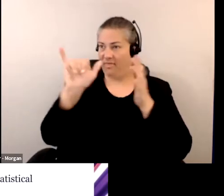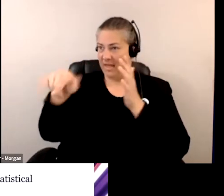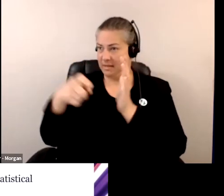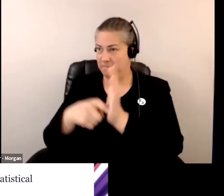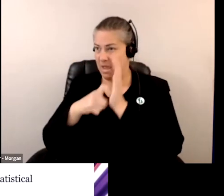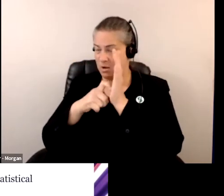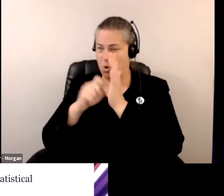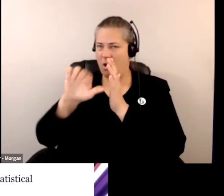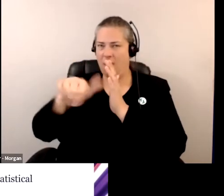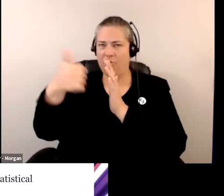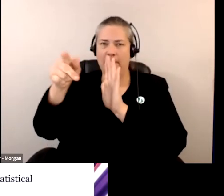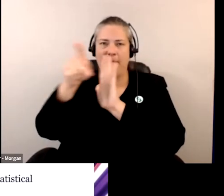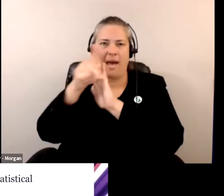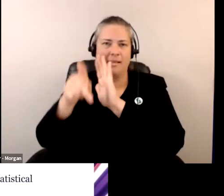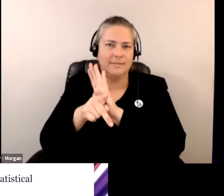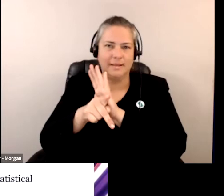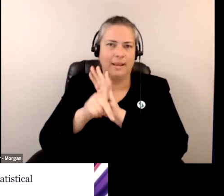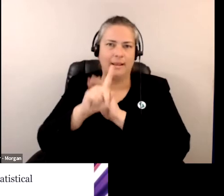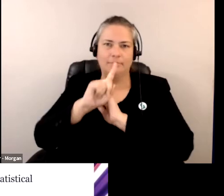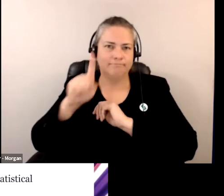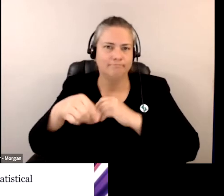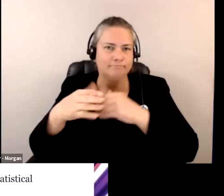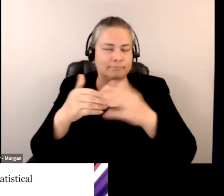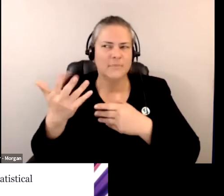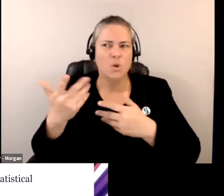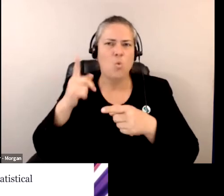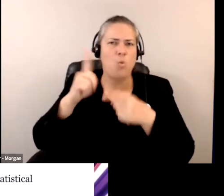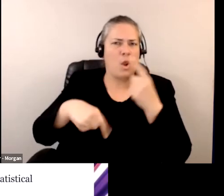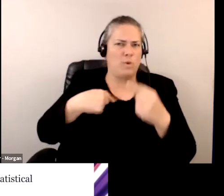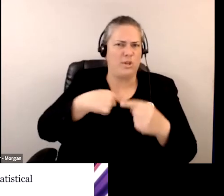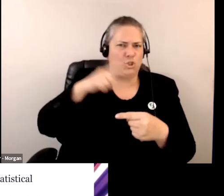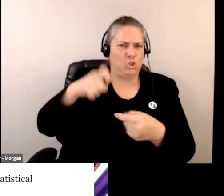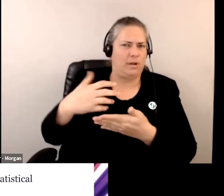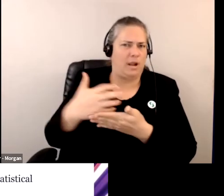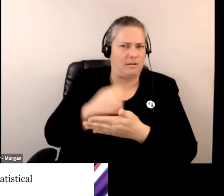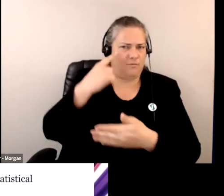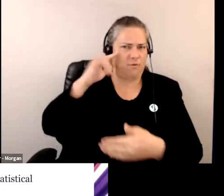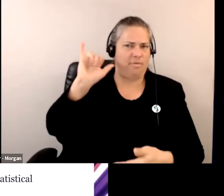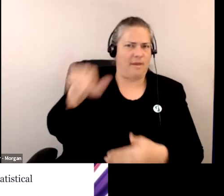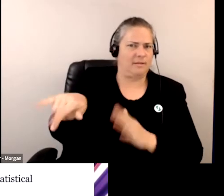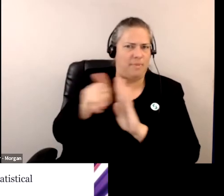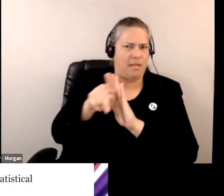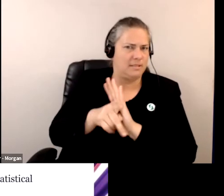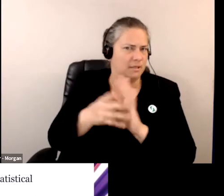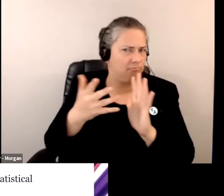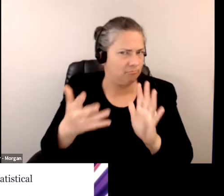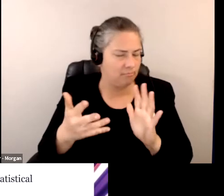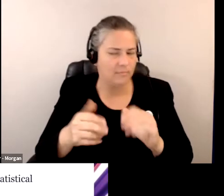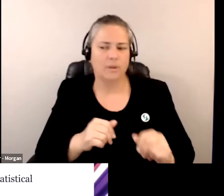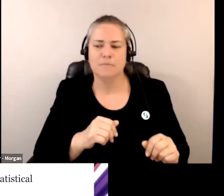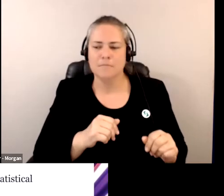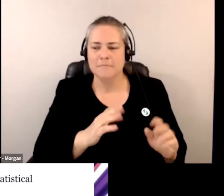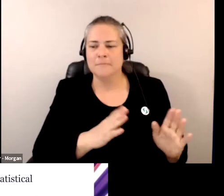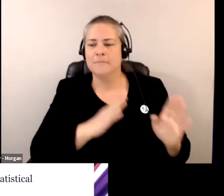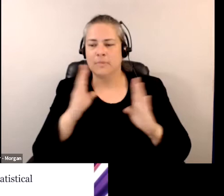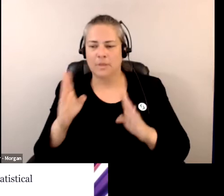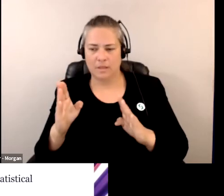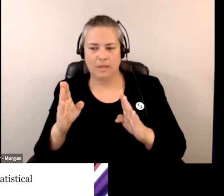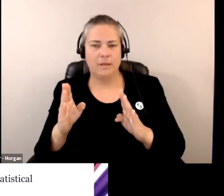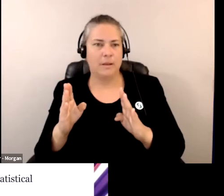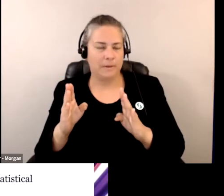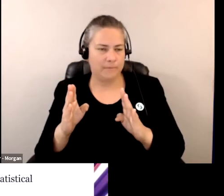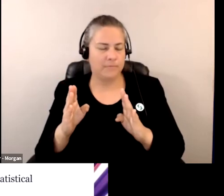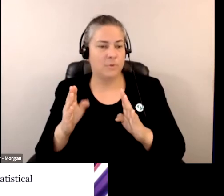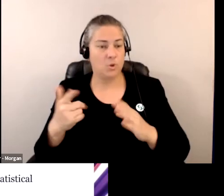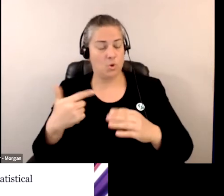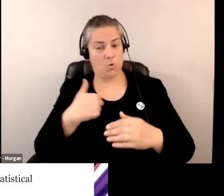needs for policy information. Next slide. And we went through this process, but